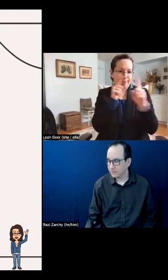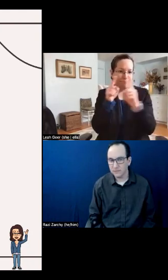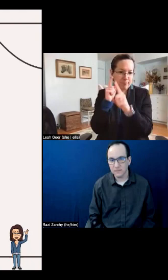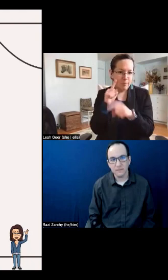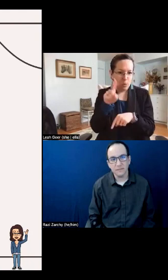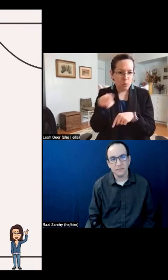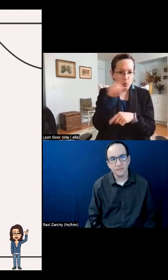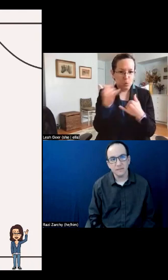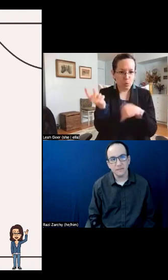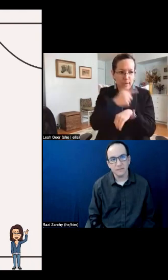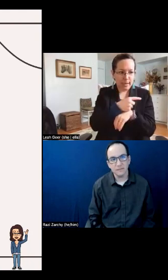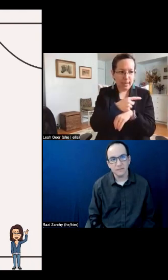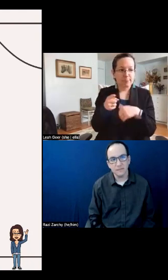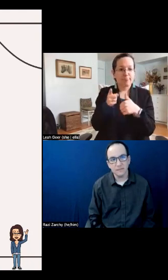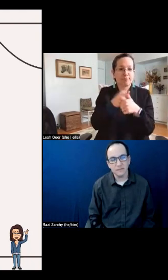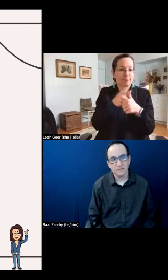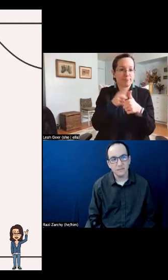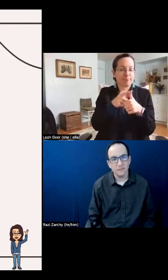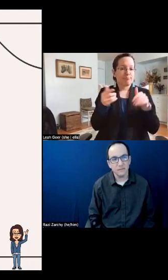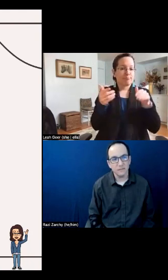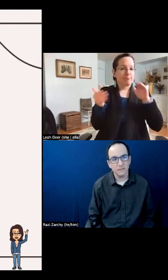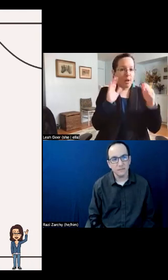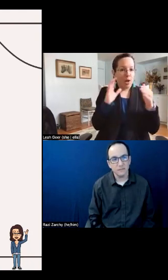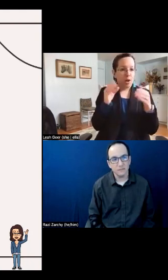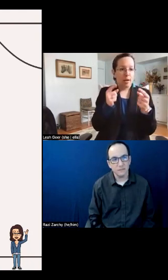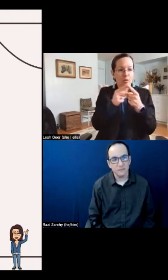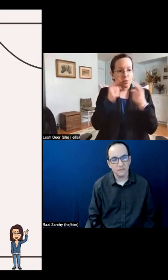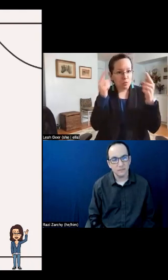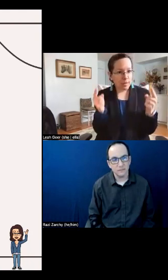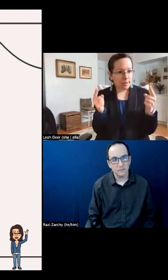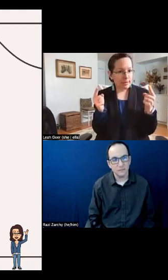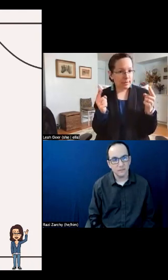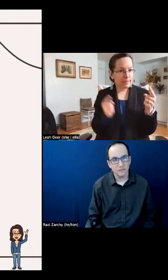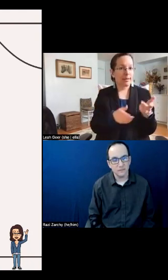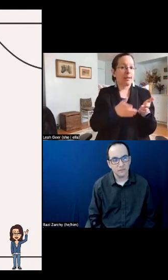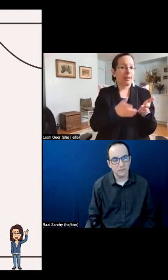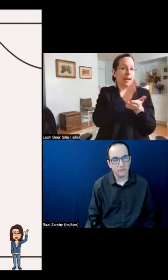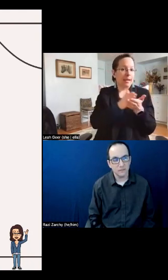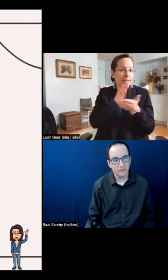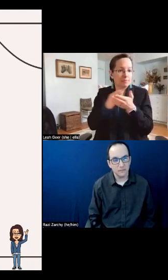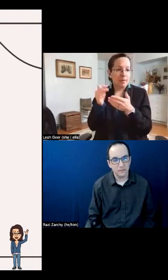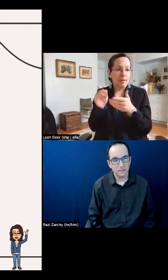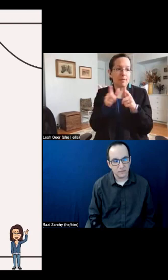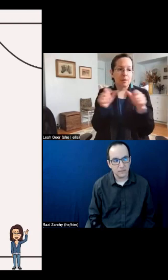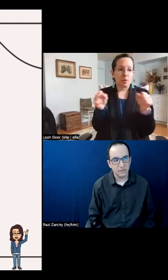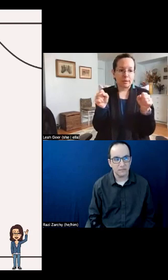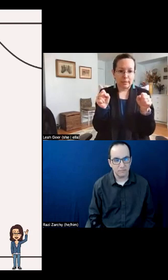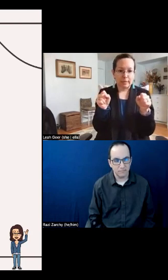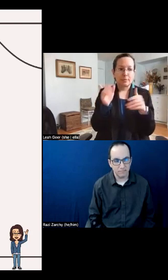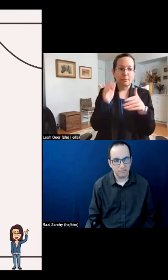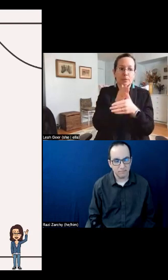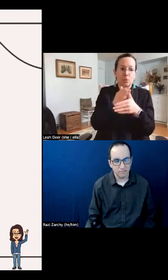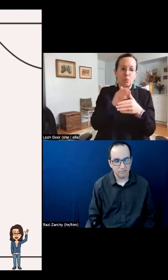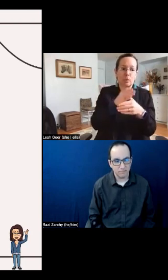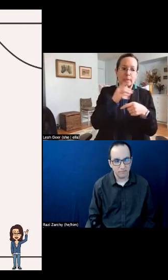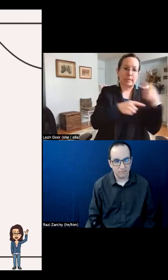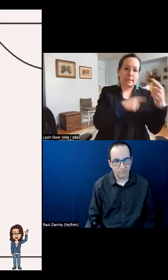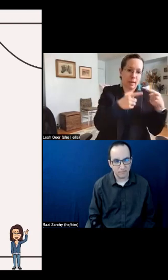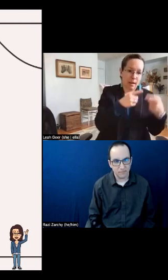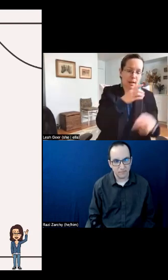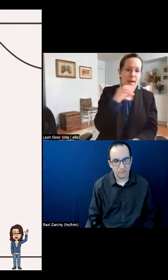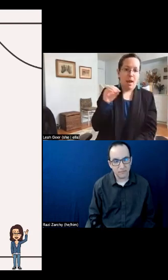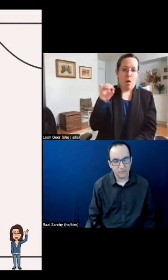We have 3 learning outcomes that we hope you're able to attain today. The first of which is to compare and contrast aspects of